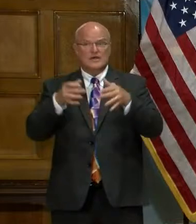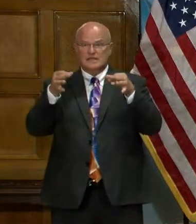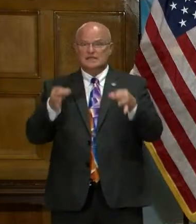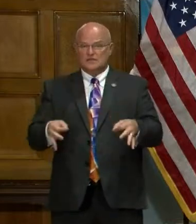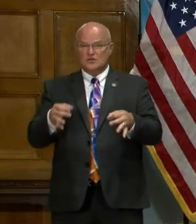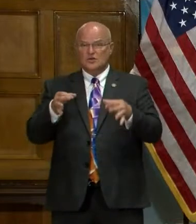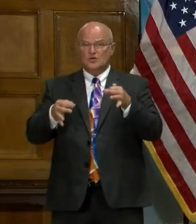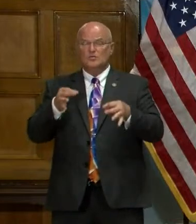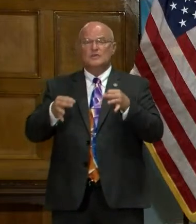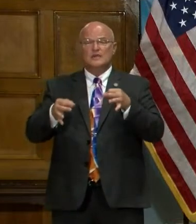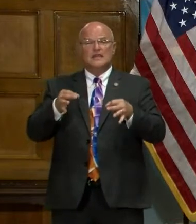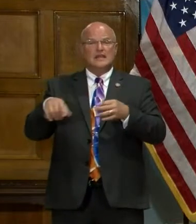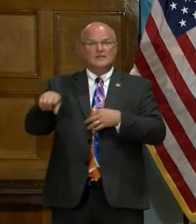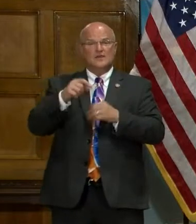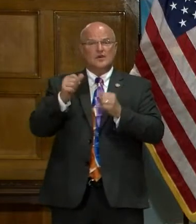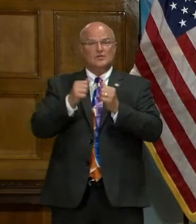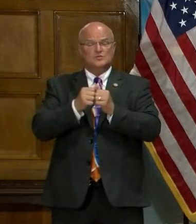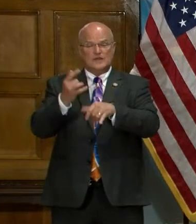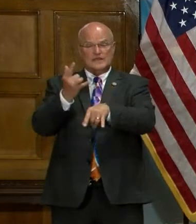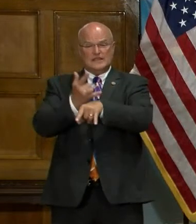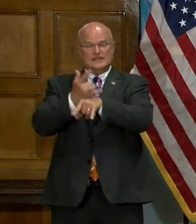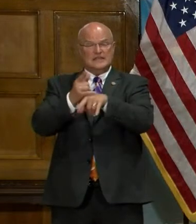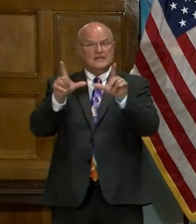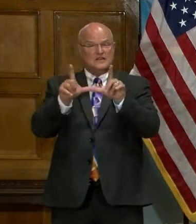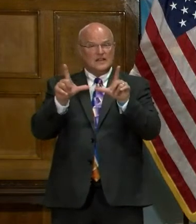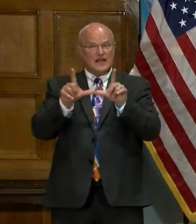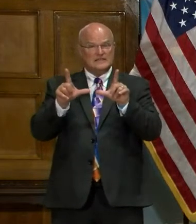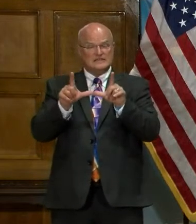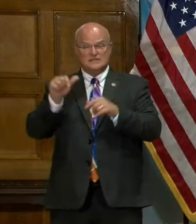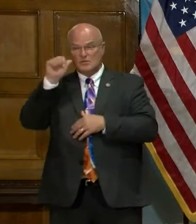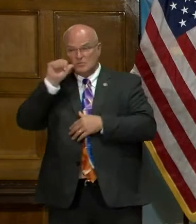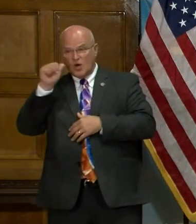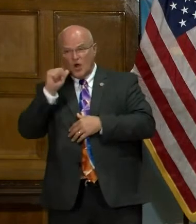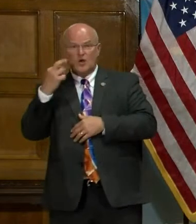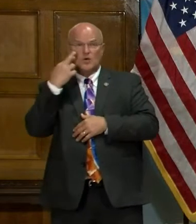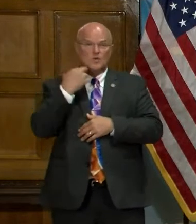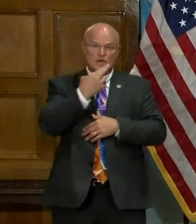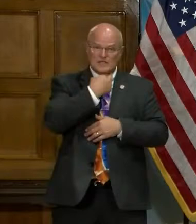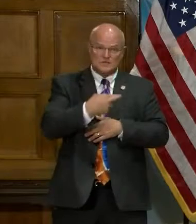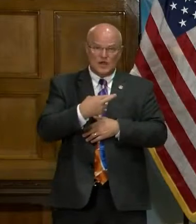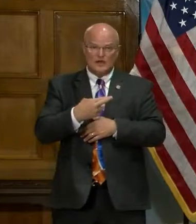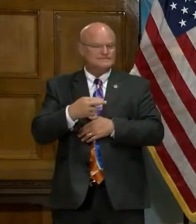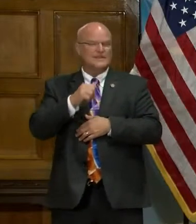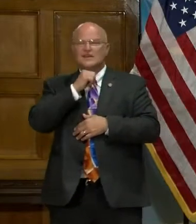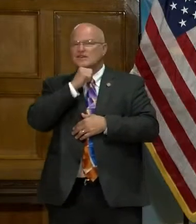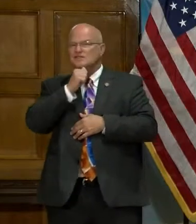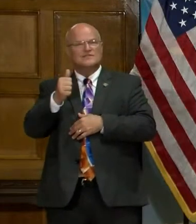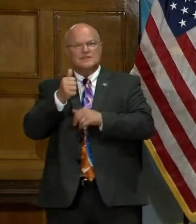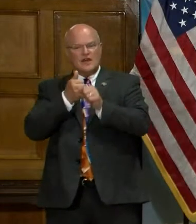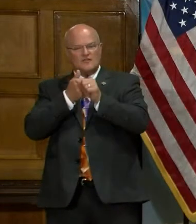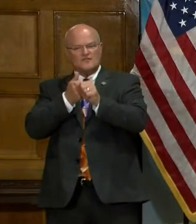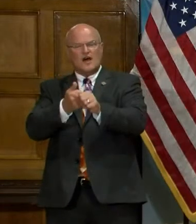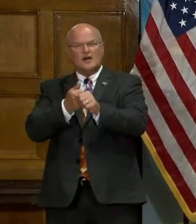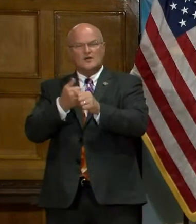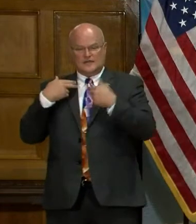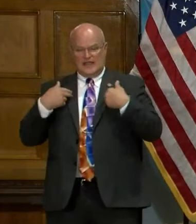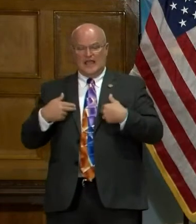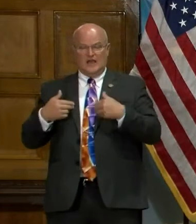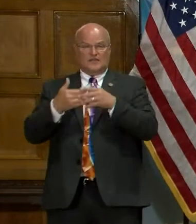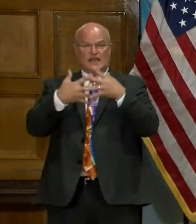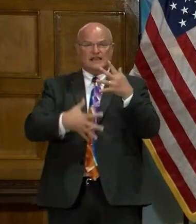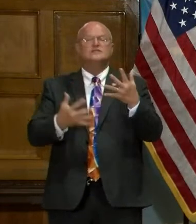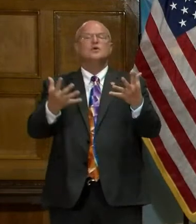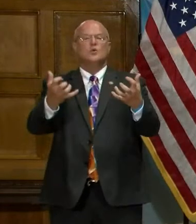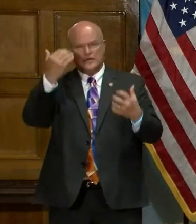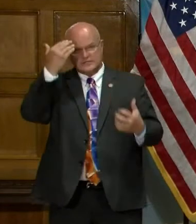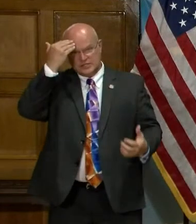determining whether those with a liquor license, whether it's a bar or a restaurant, if they're failing to comply with their health guidelines, we want to know about it.